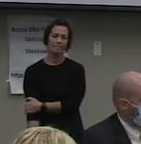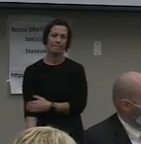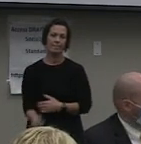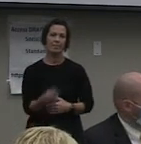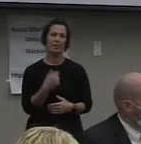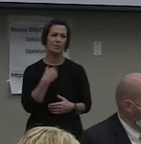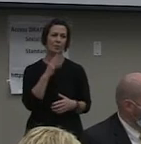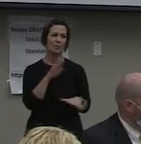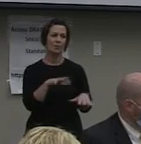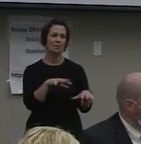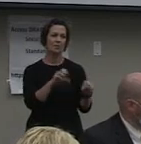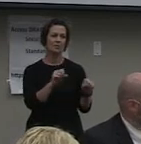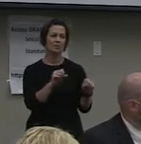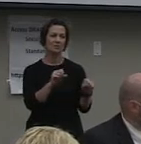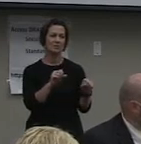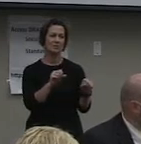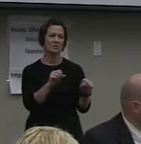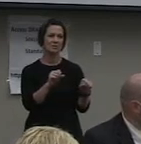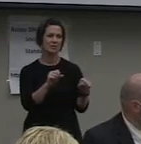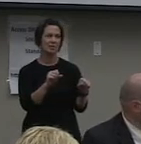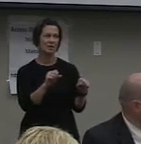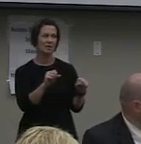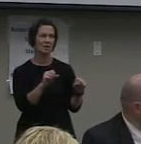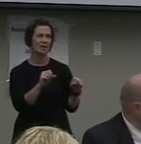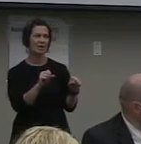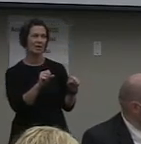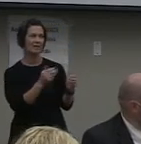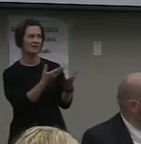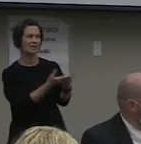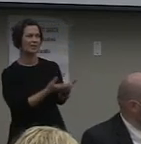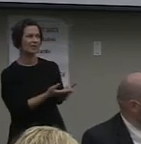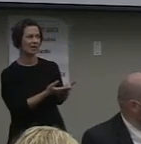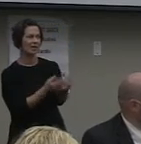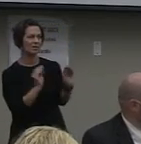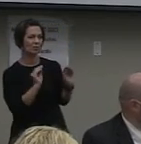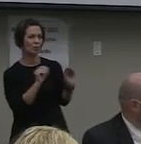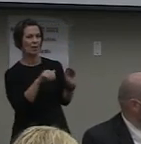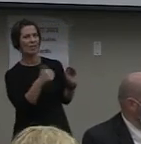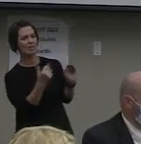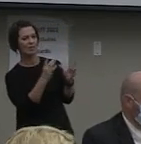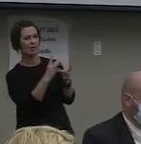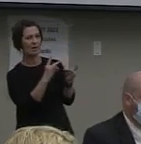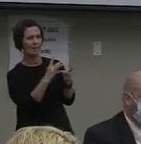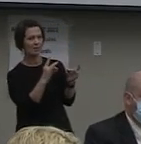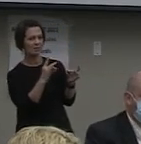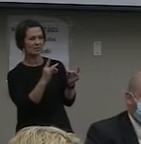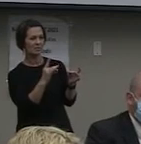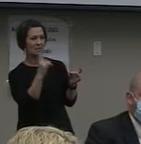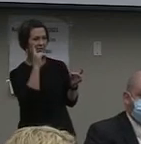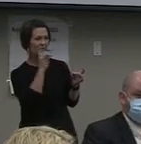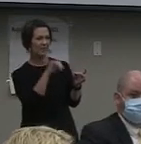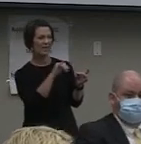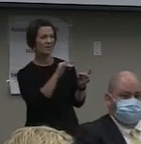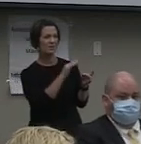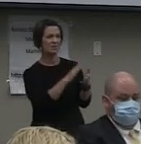We're going to take just a moment to verify that there are no more comment cards out there. We think this is it, but we just want to make sure everyone's had an opportunity.